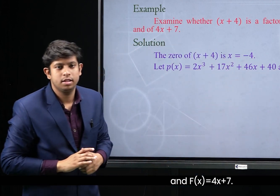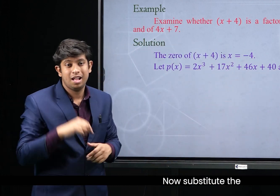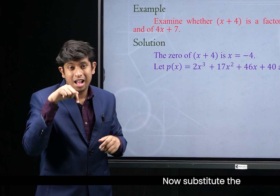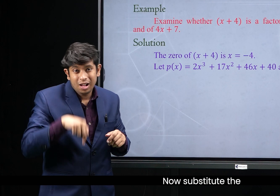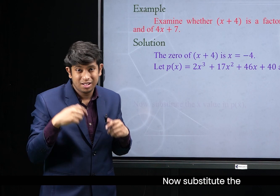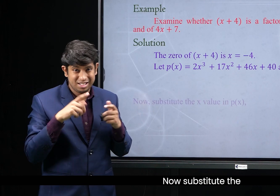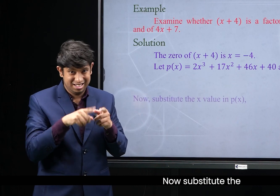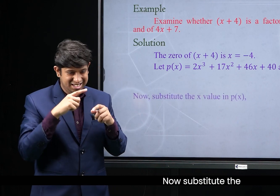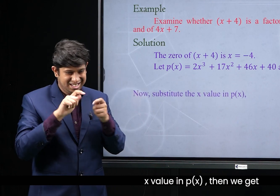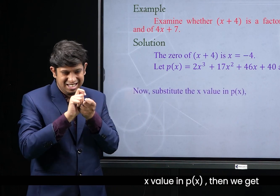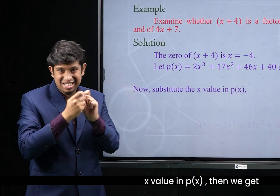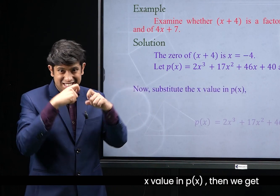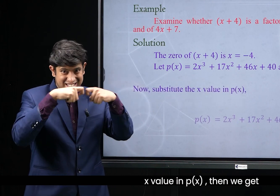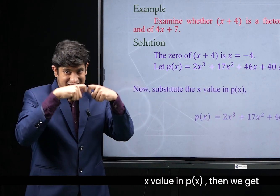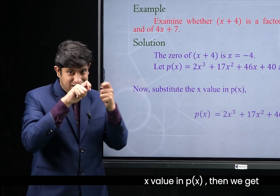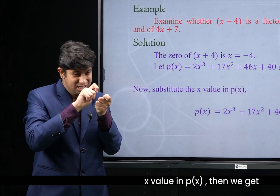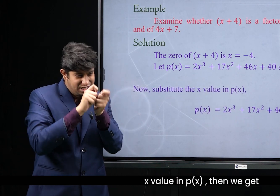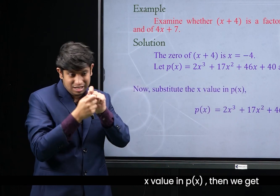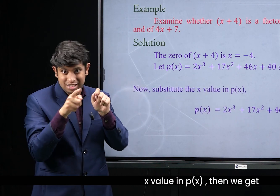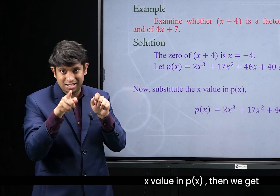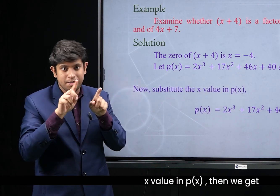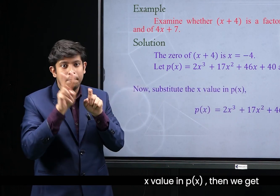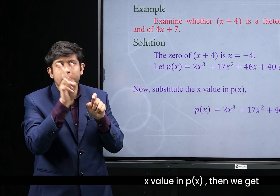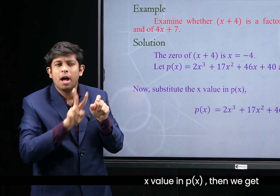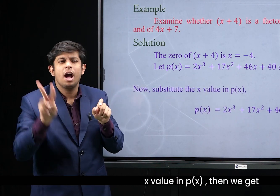Now substitute the x value in p of x, then we get